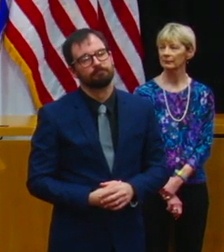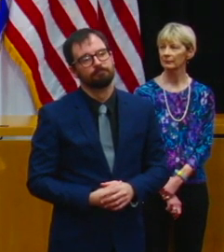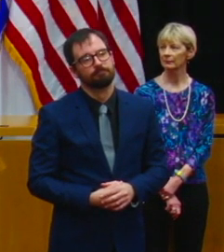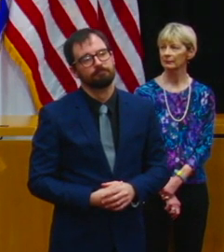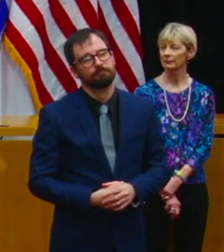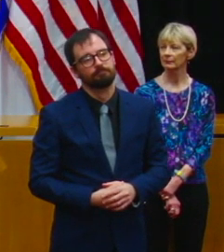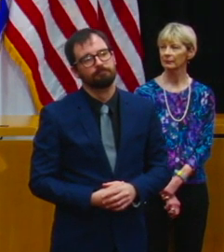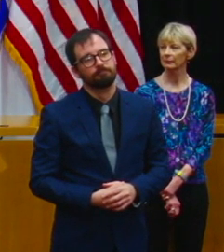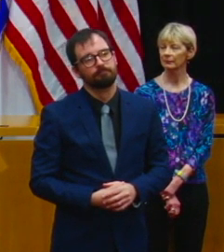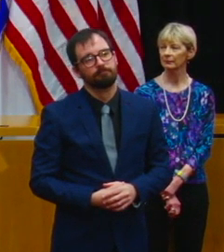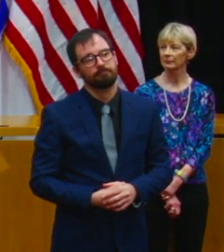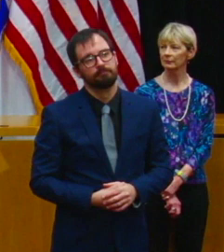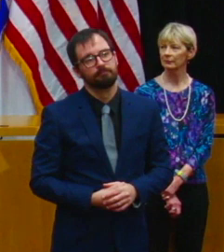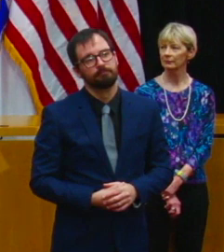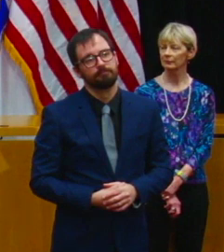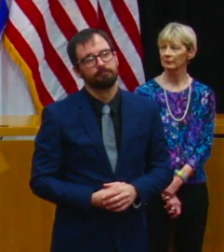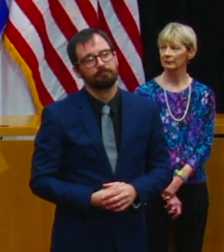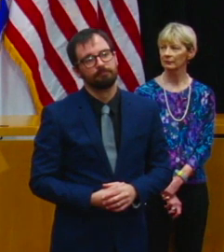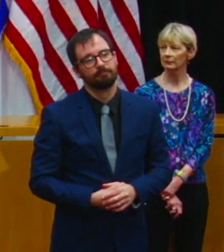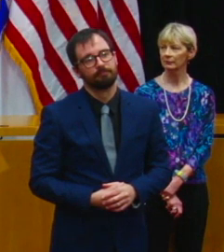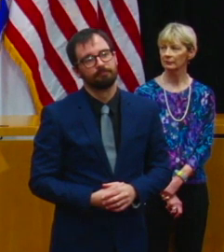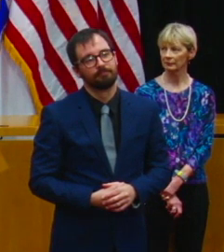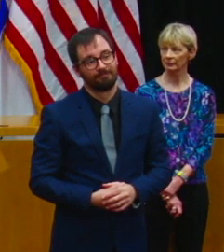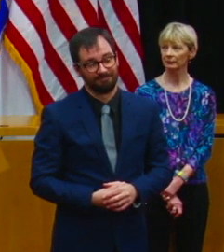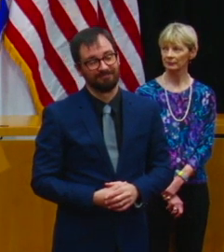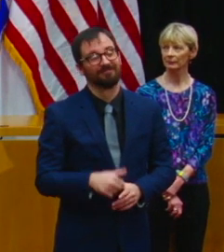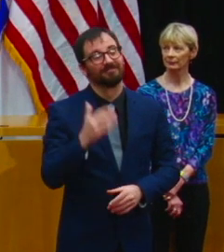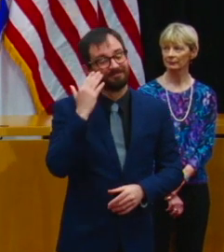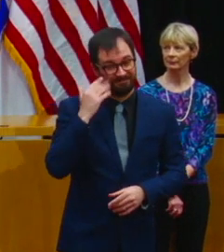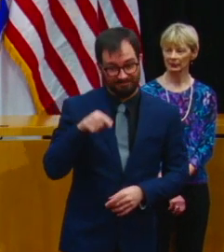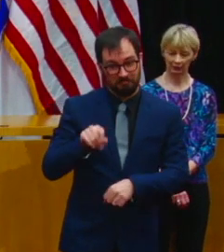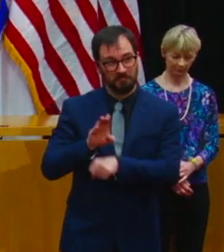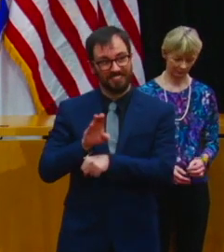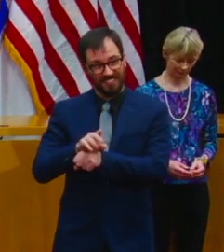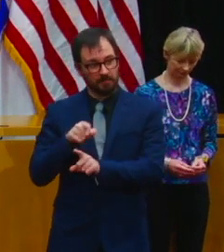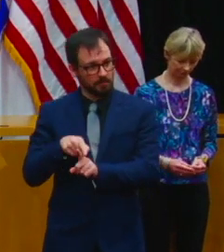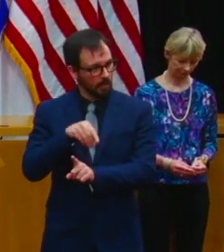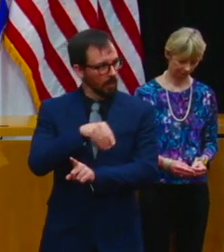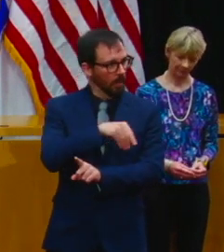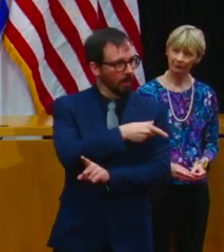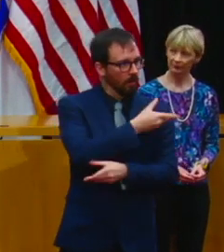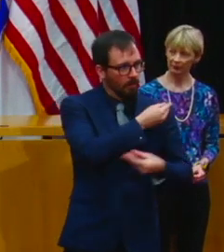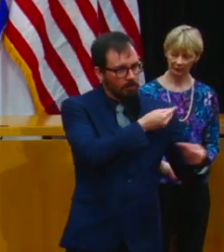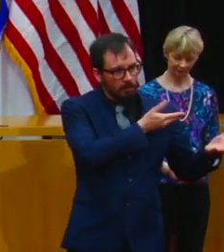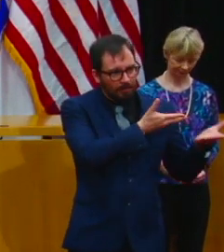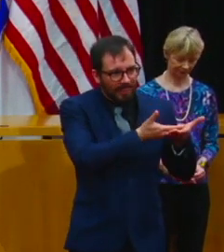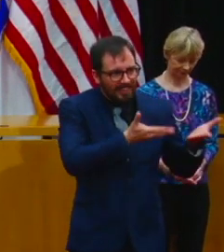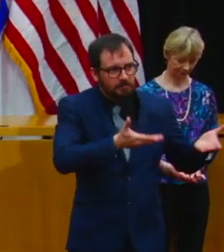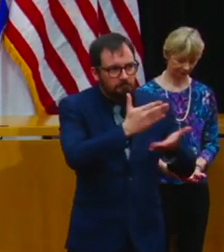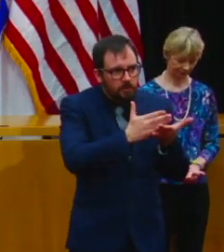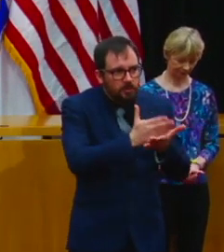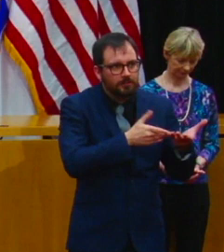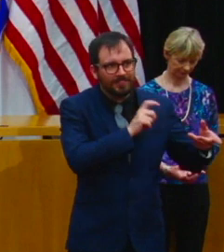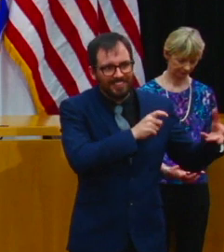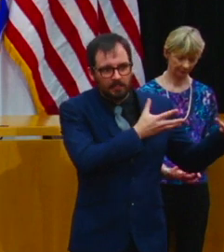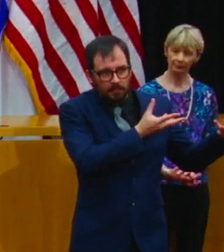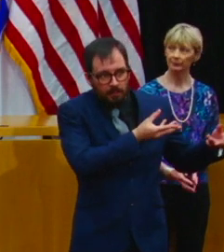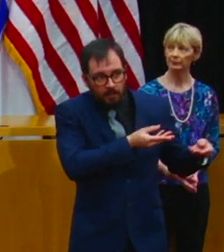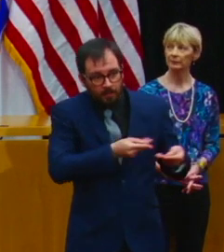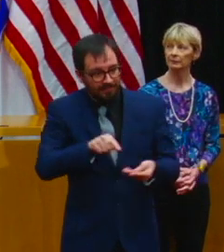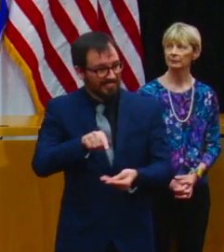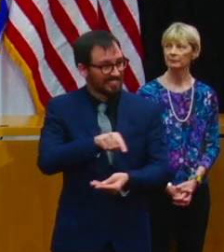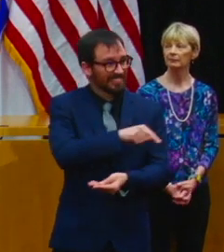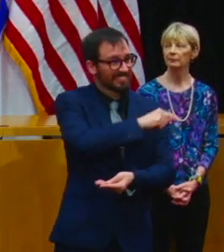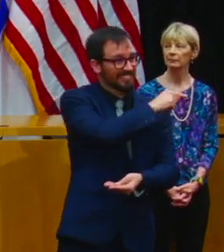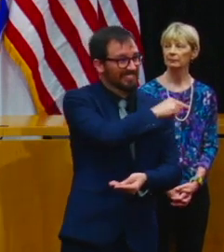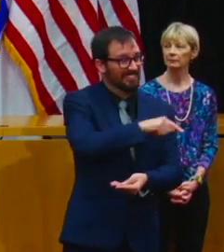supply chains, there's a lot of back and forth between the folks at Economic Development, which is kind of the keeper of the